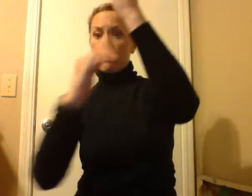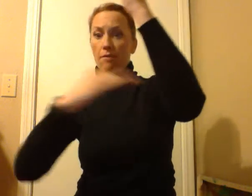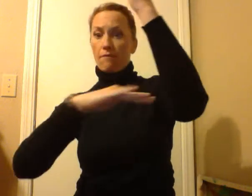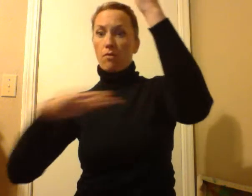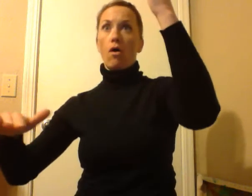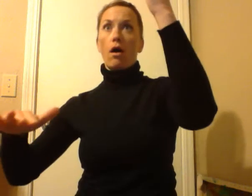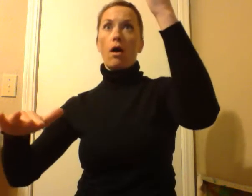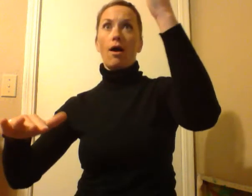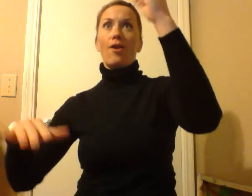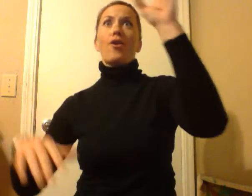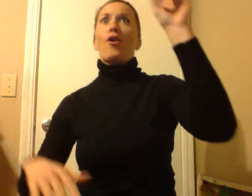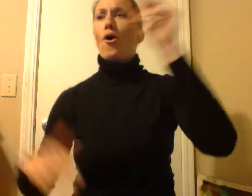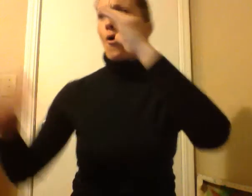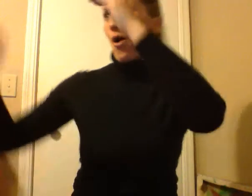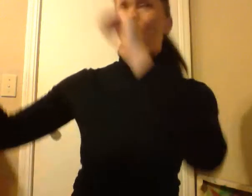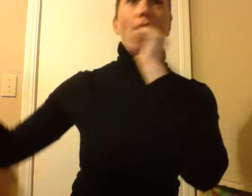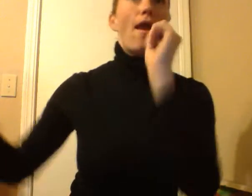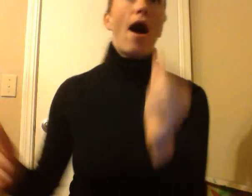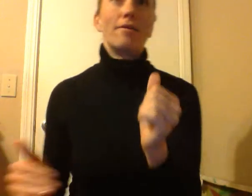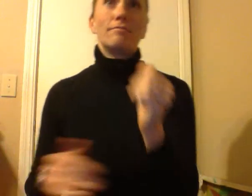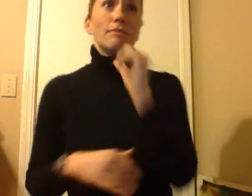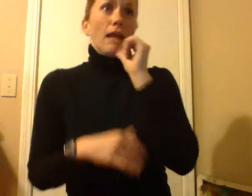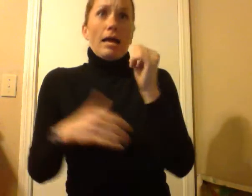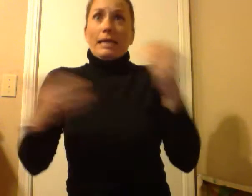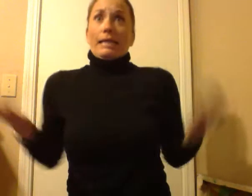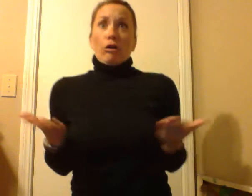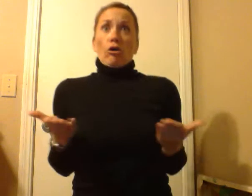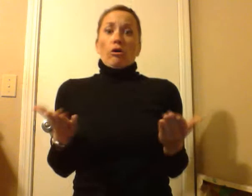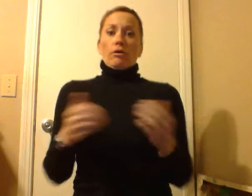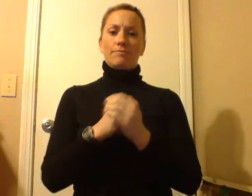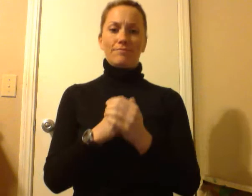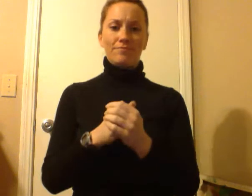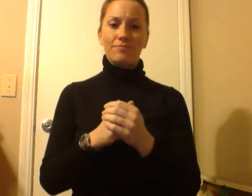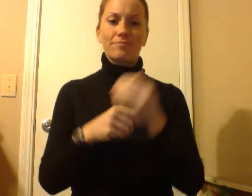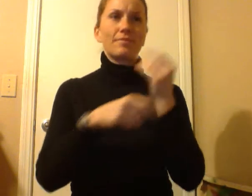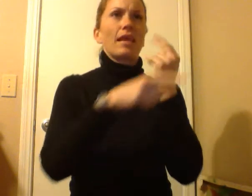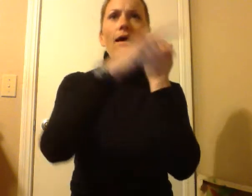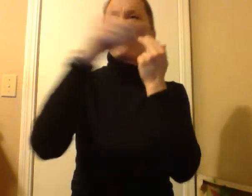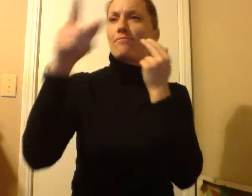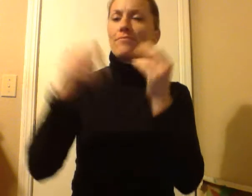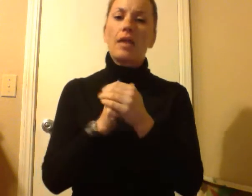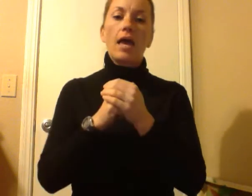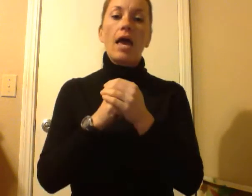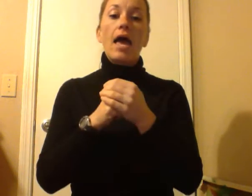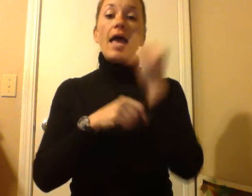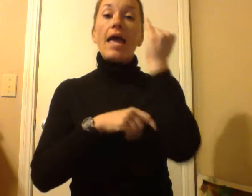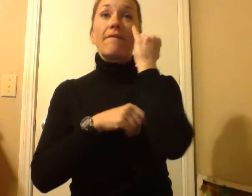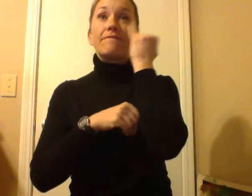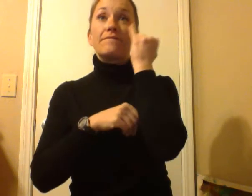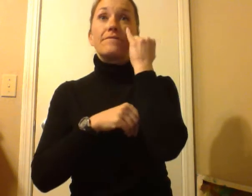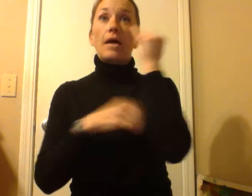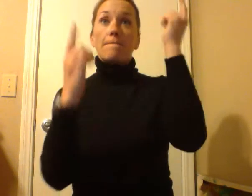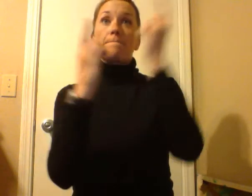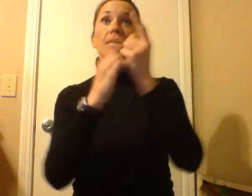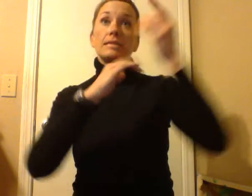don't touch. Yep. When it meets the side. Well, when it meets the side, we're at a different thing. If it falls down. We're going to